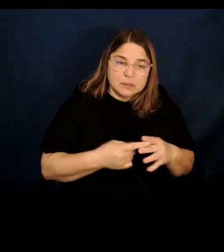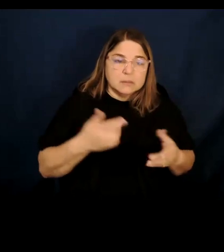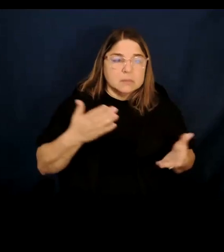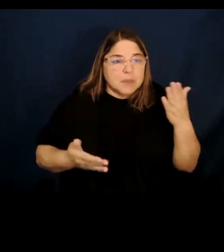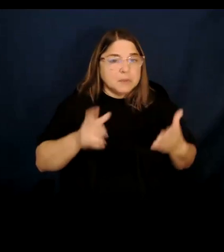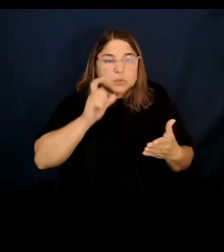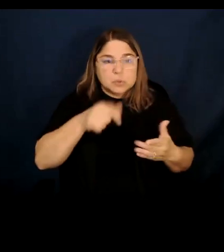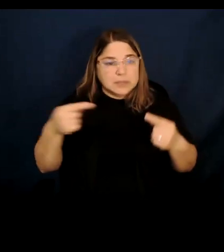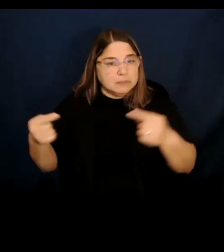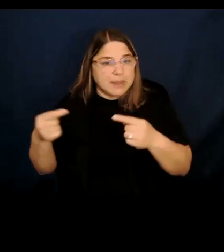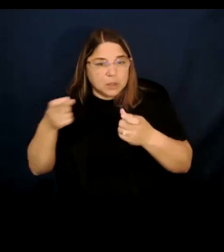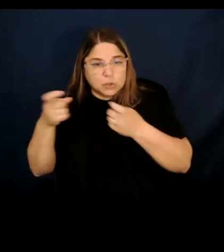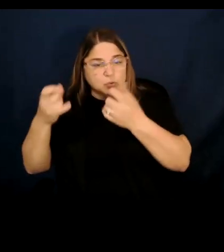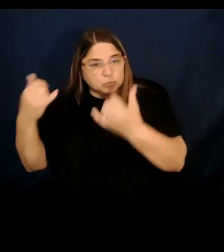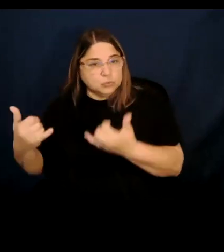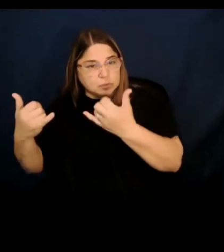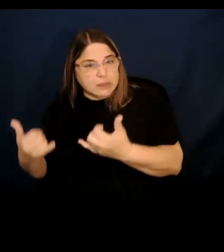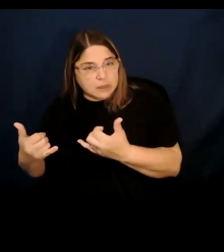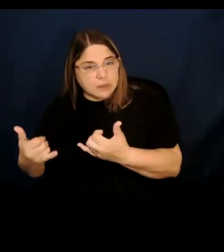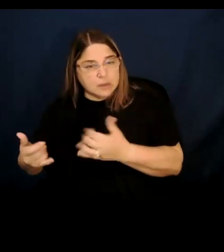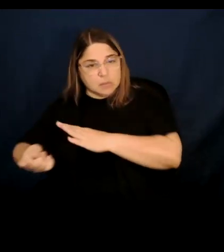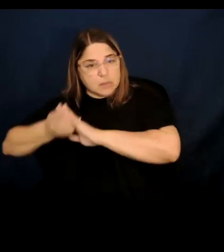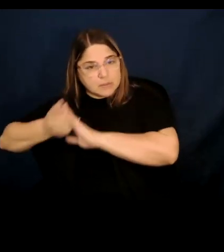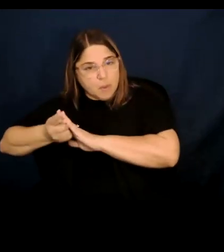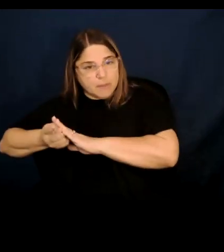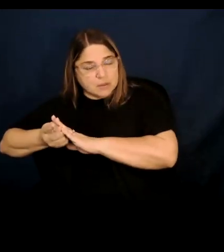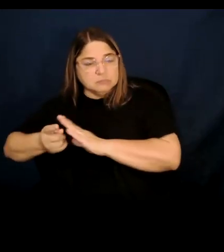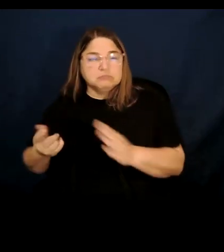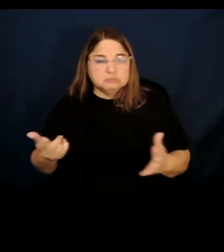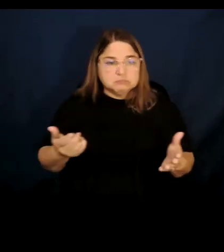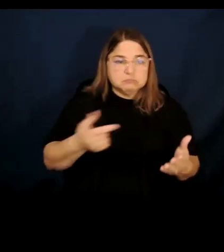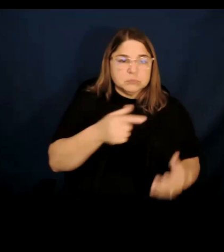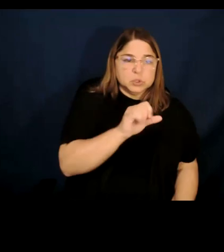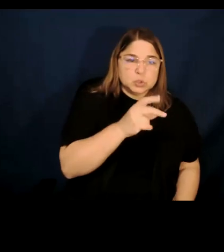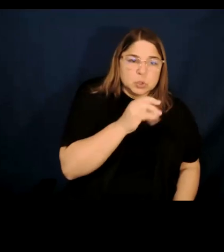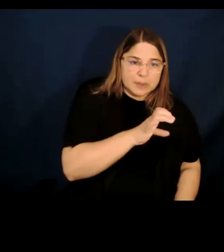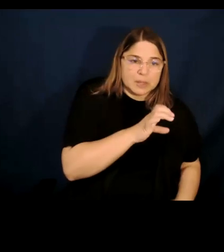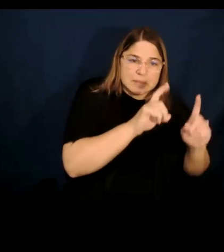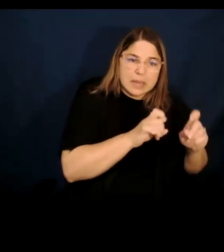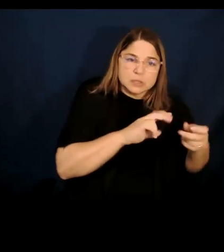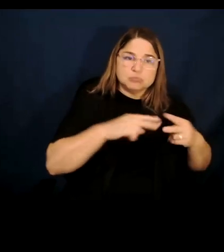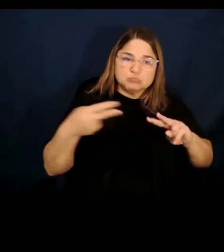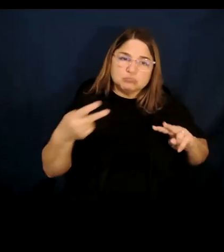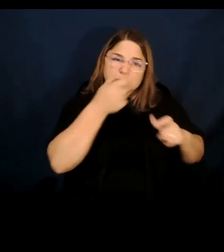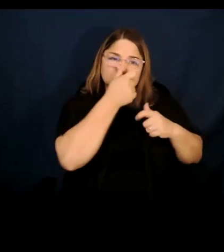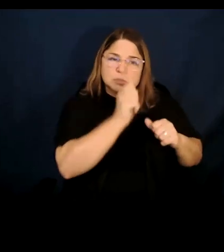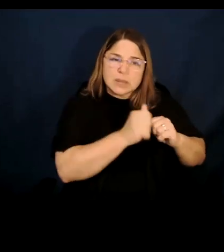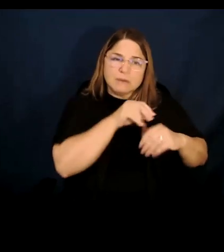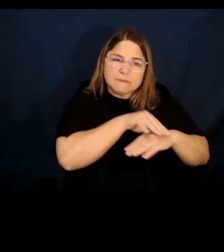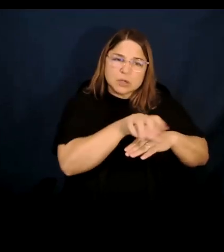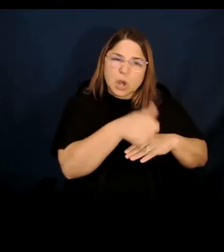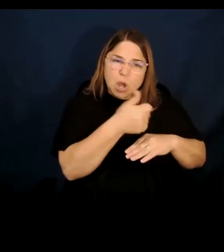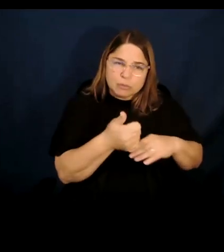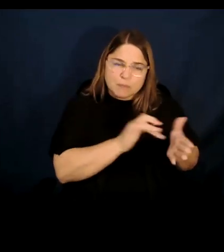for pain control today or at the moment, and you've had genomic testing because you're interested in how it would affect your other medications, like for